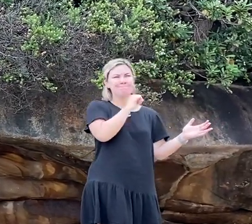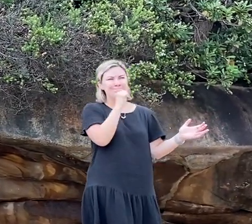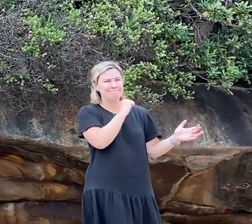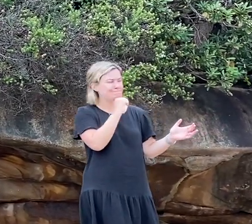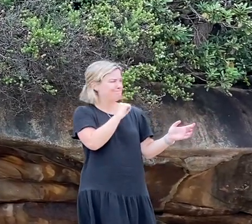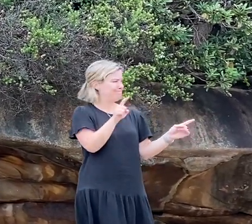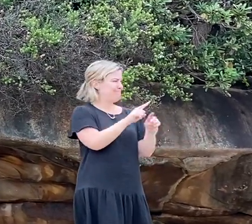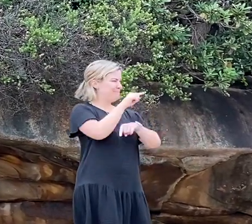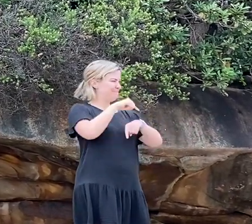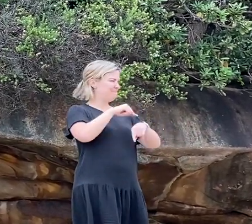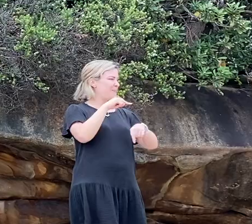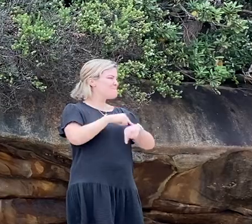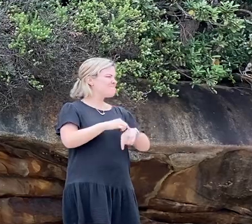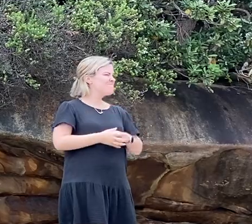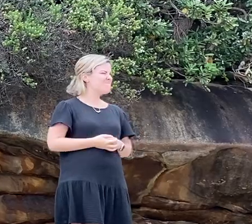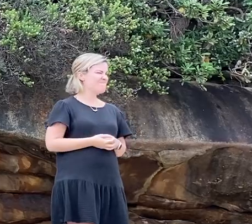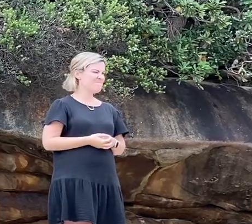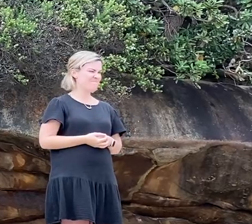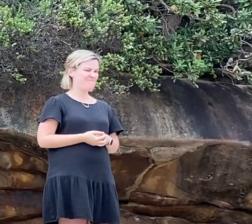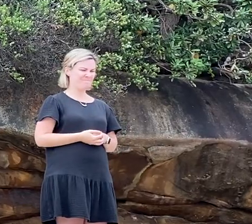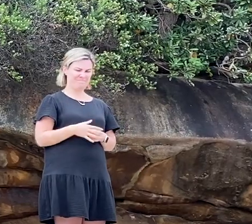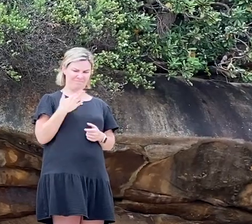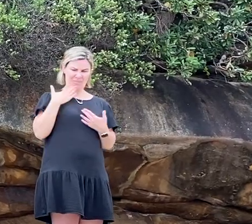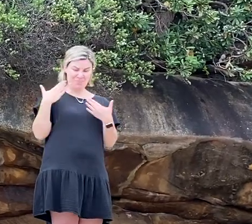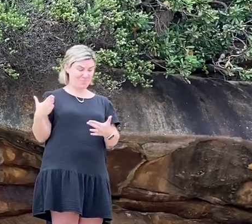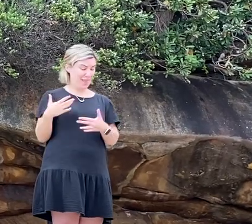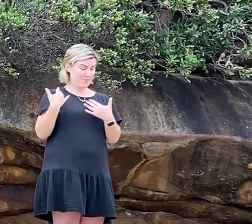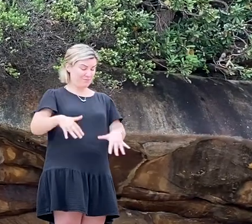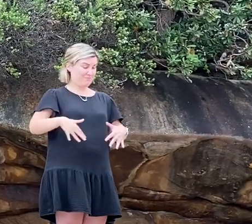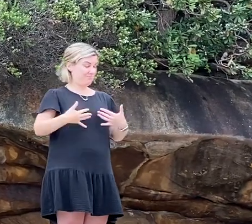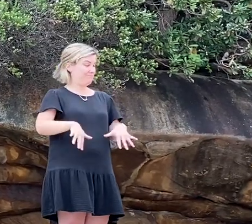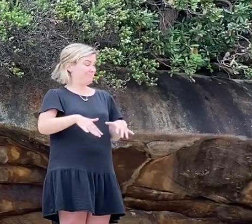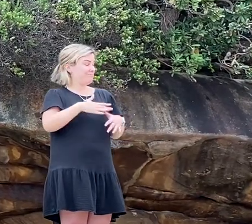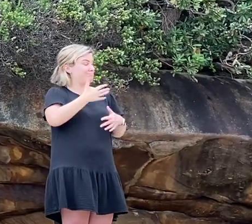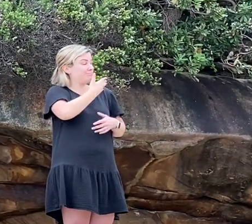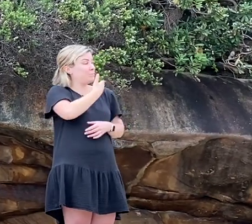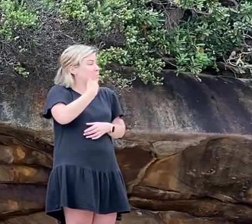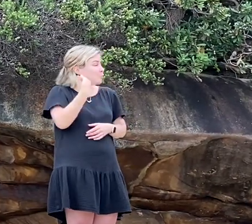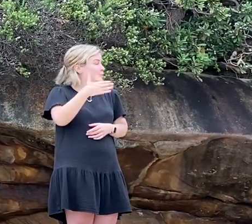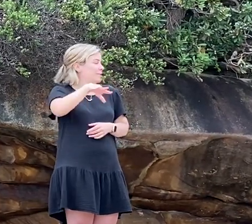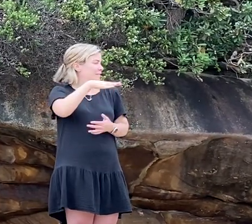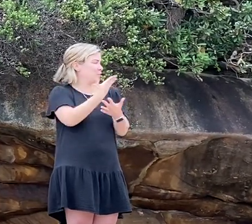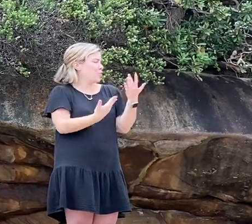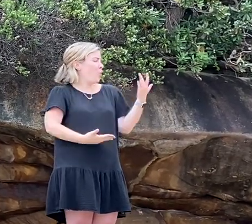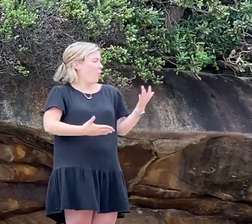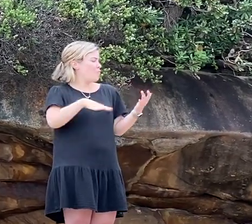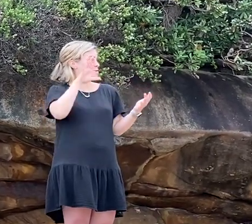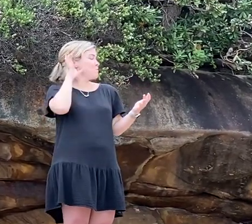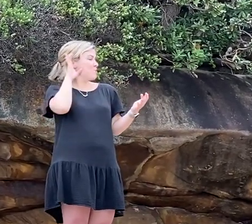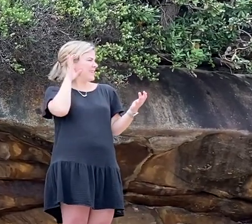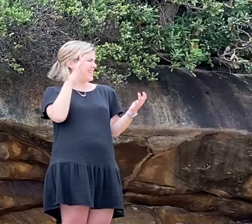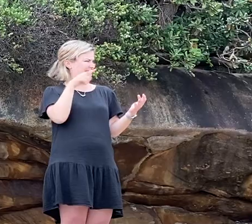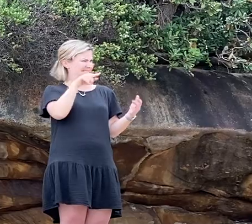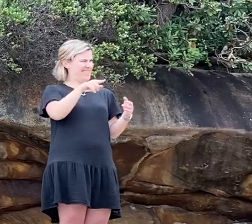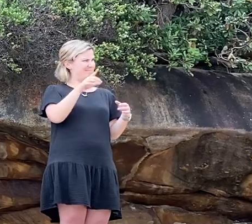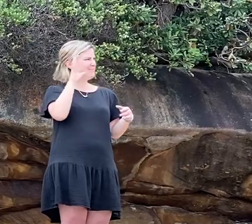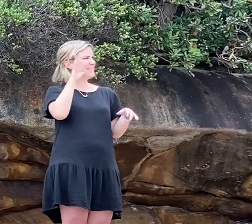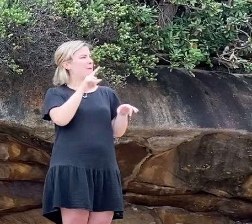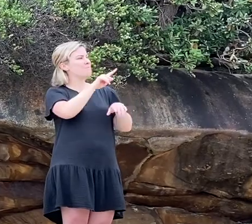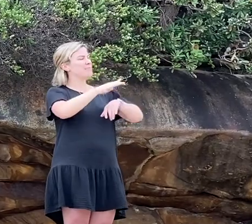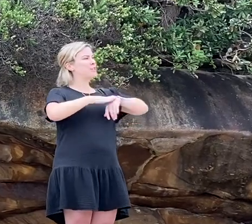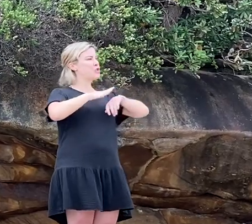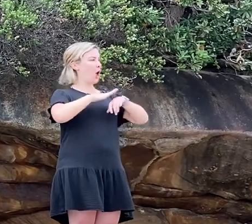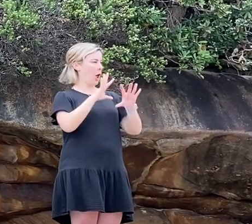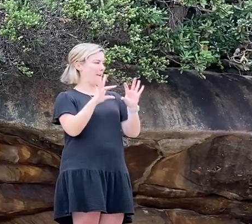well, thank you so much. It's a really beautiful story to hear, and yeah, to have that time together is really, really